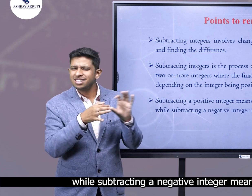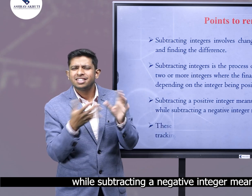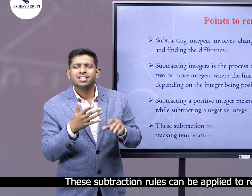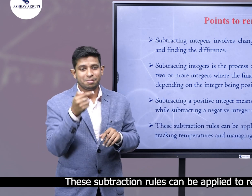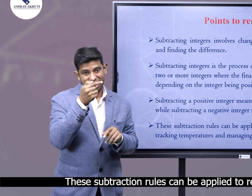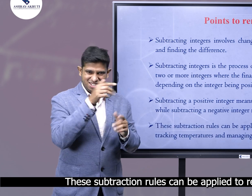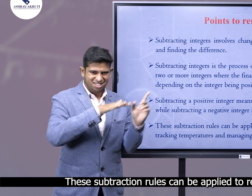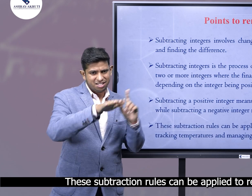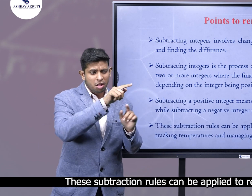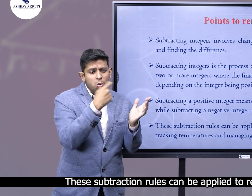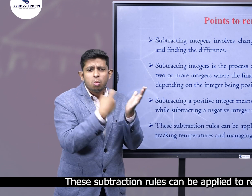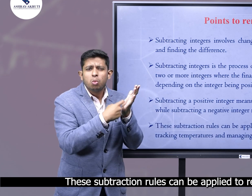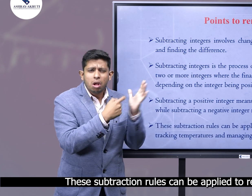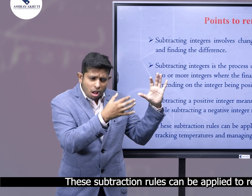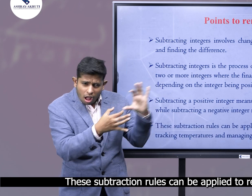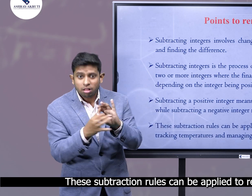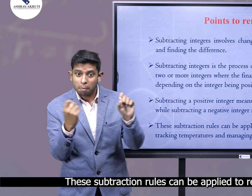These subtraction rules can be applied to real-life